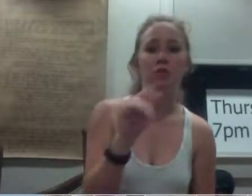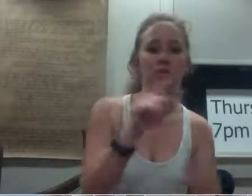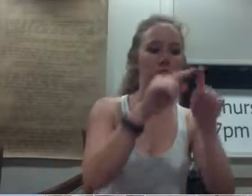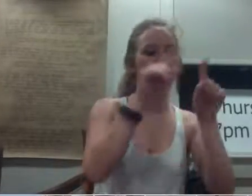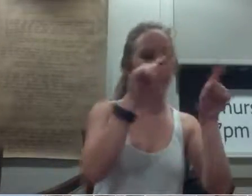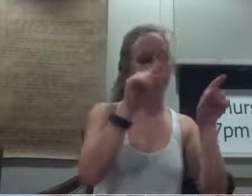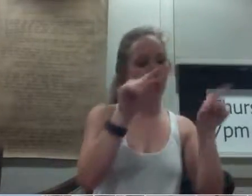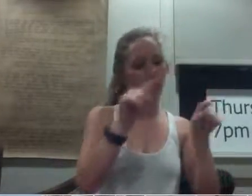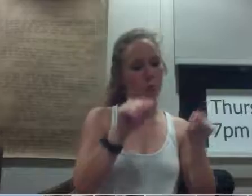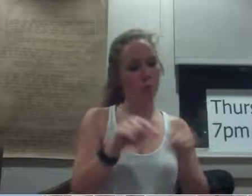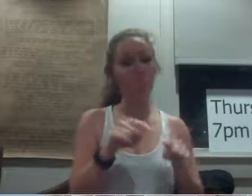looks